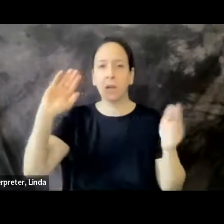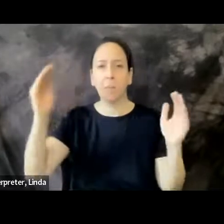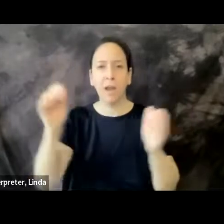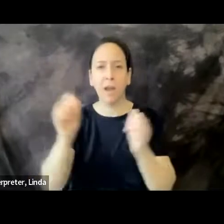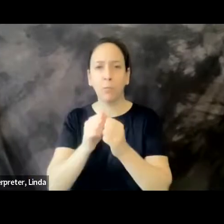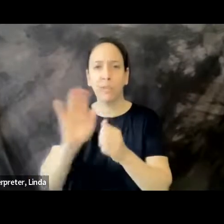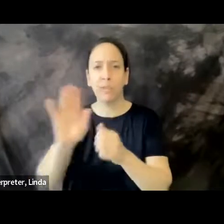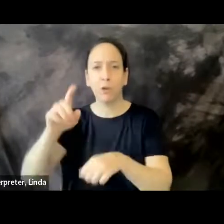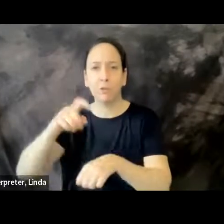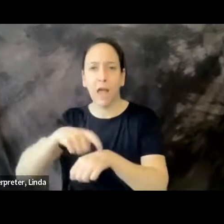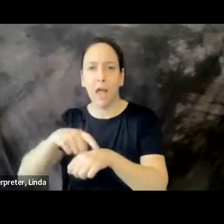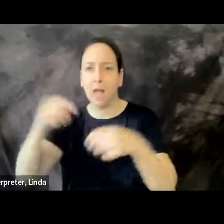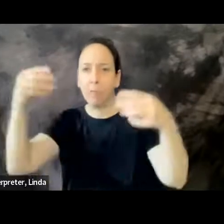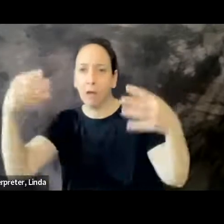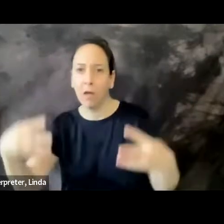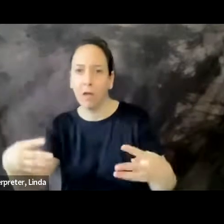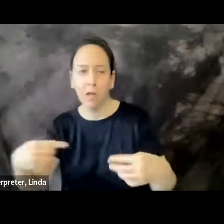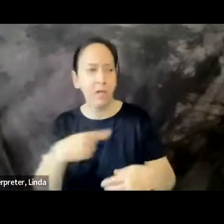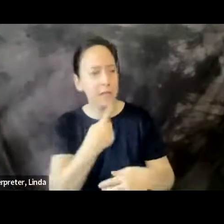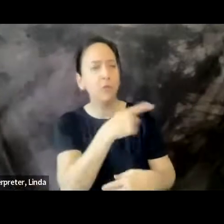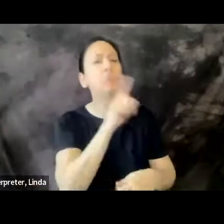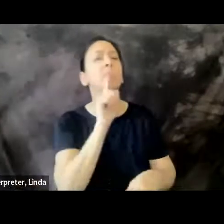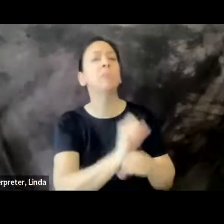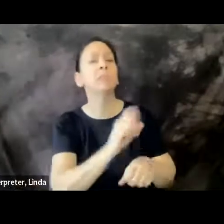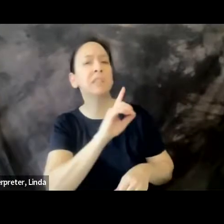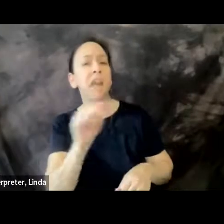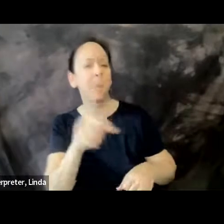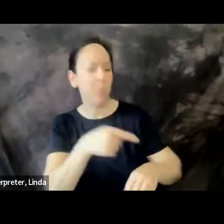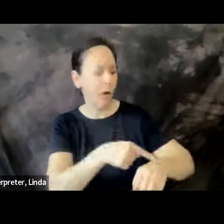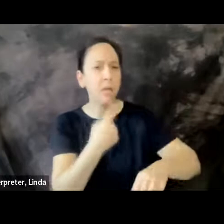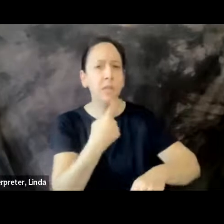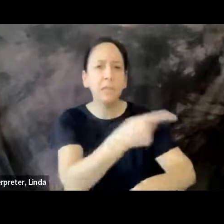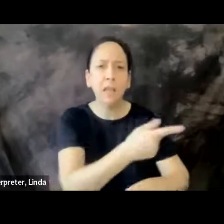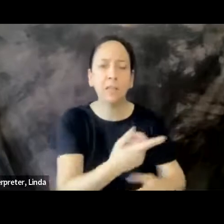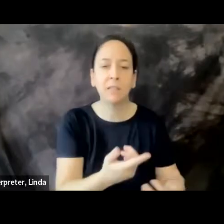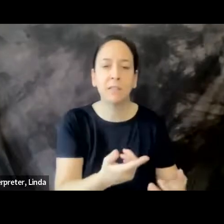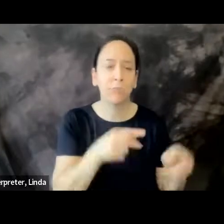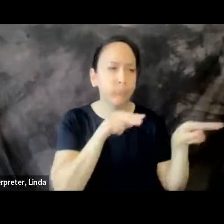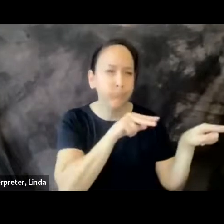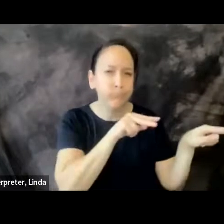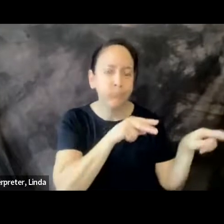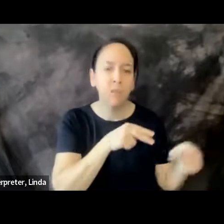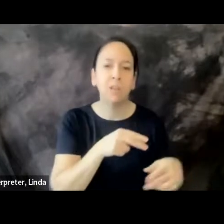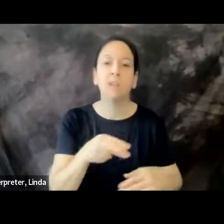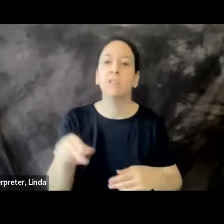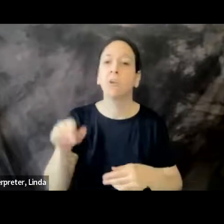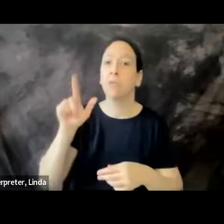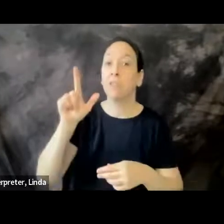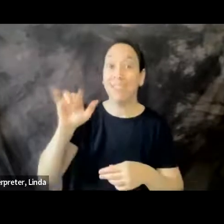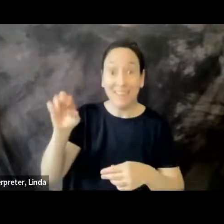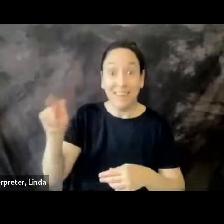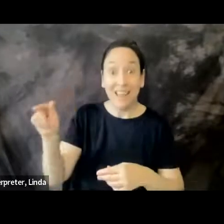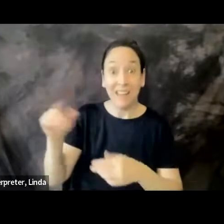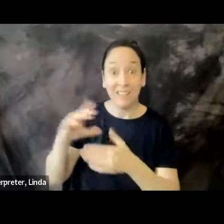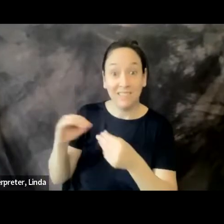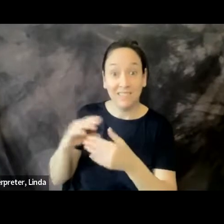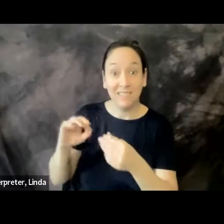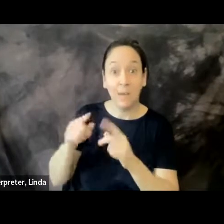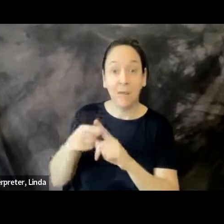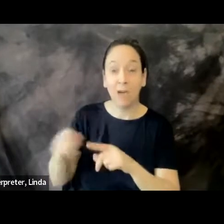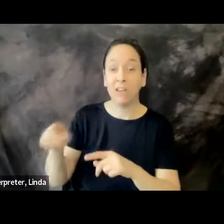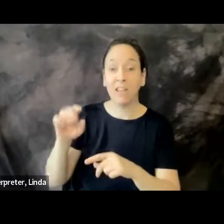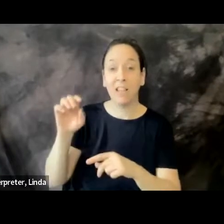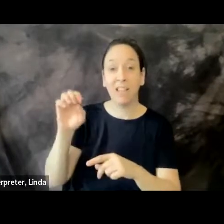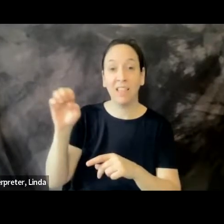notion of, are you still as disabled as you say you are? Everything that Lydia talked about in terms of electronic visit verification